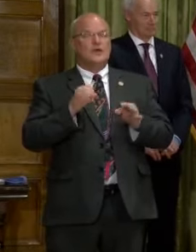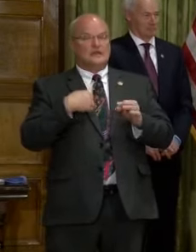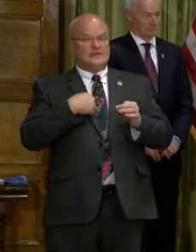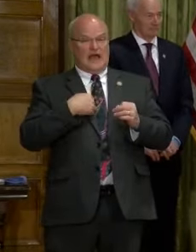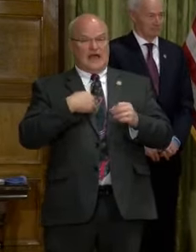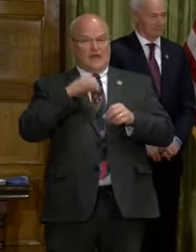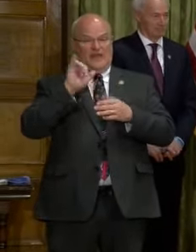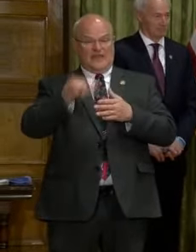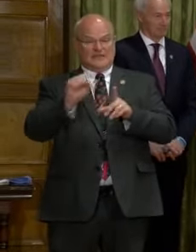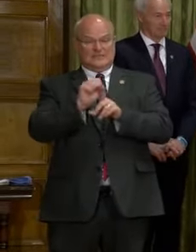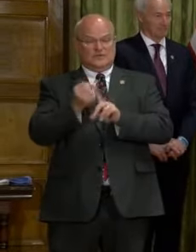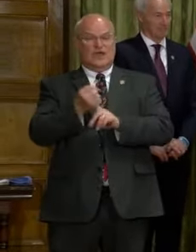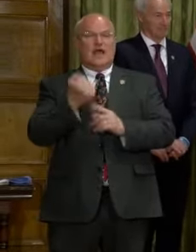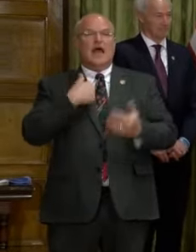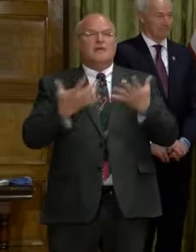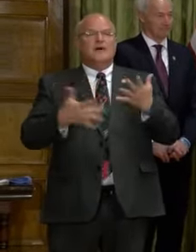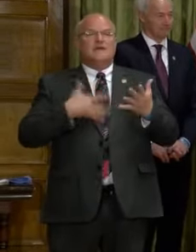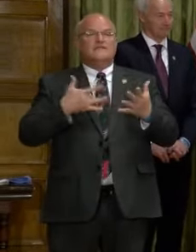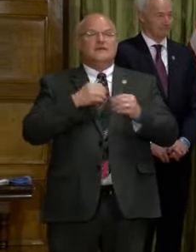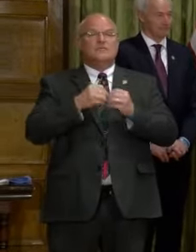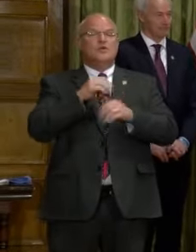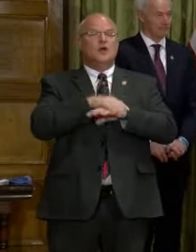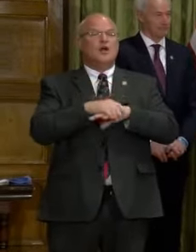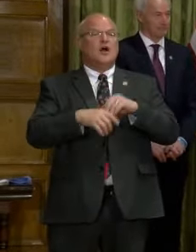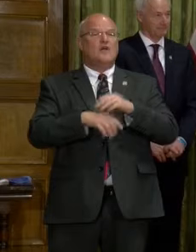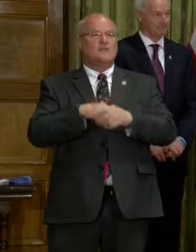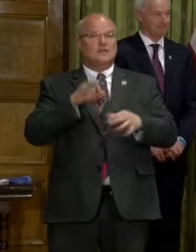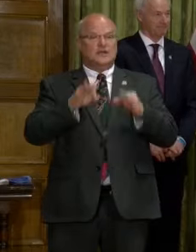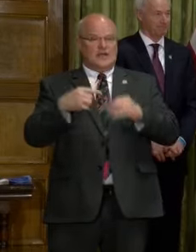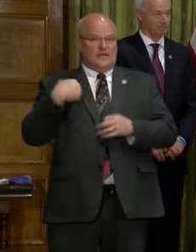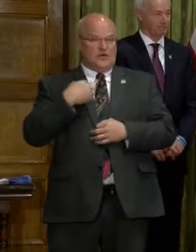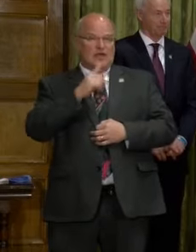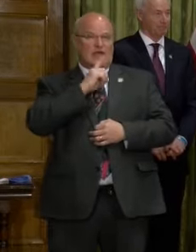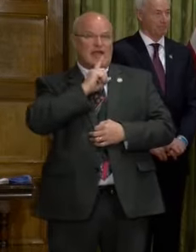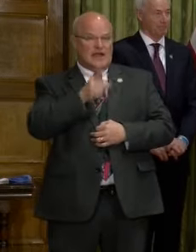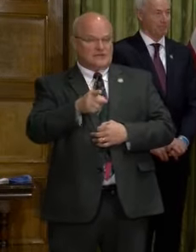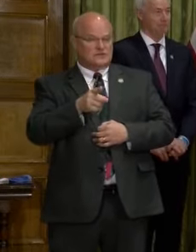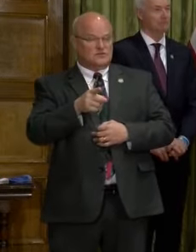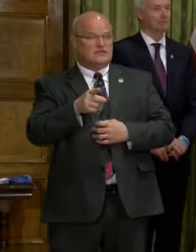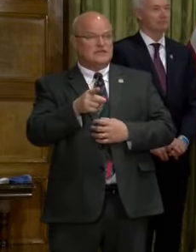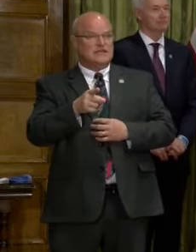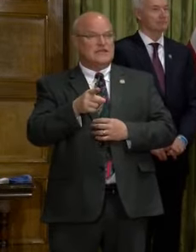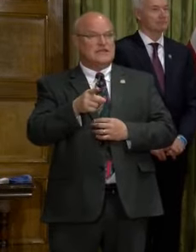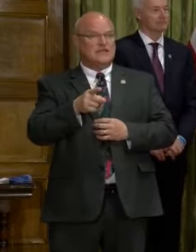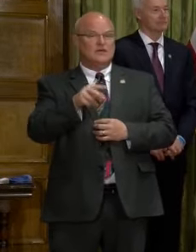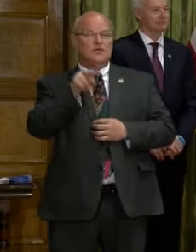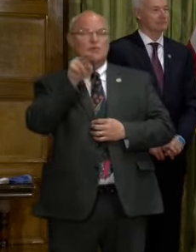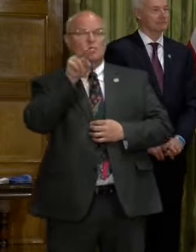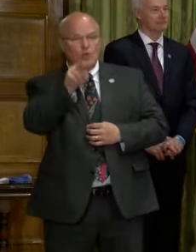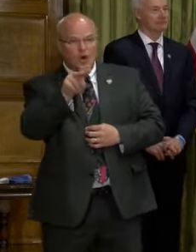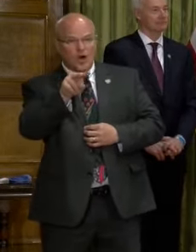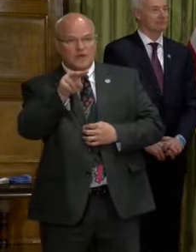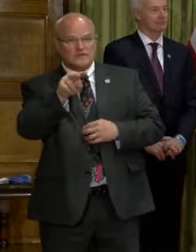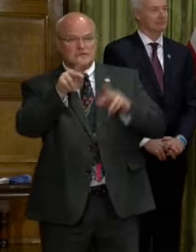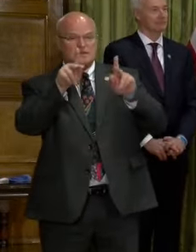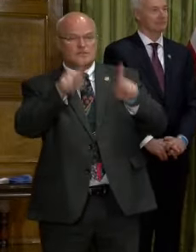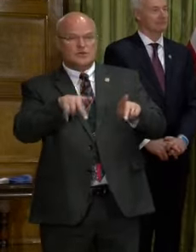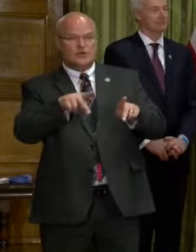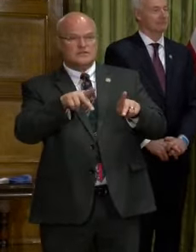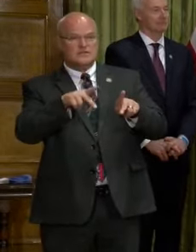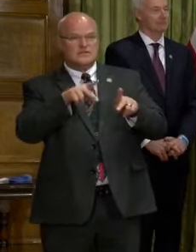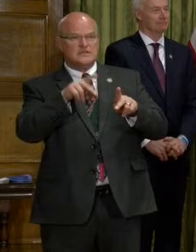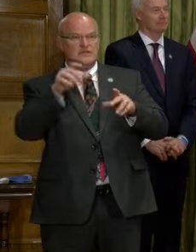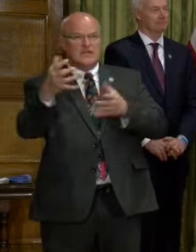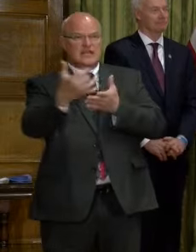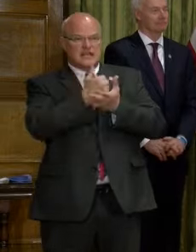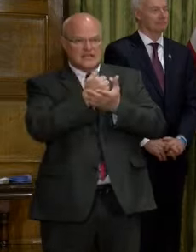If I were in that situation, I might feel more comfortable if we actually observed the specimen being